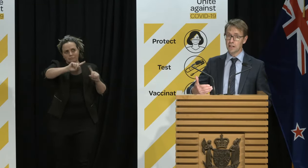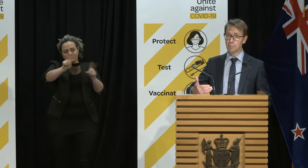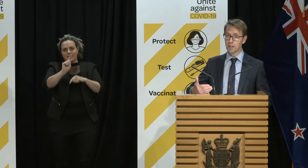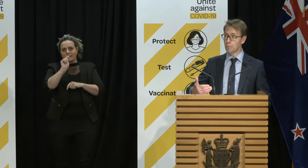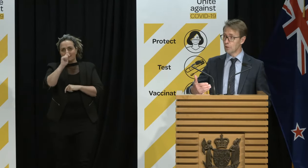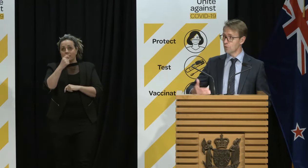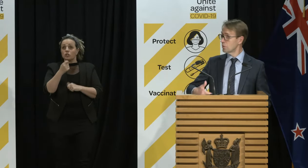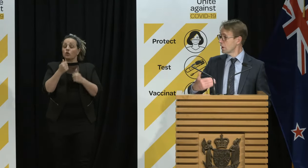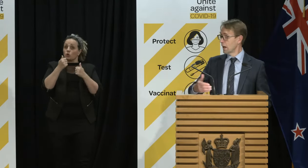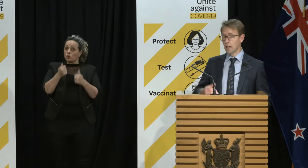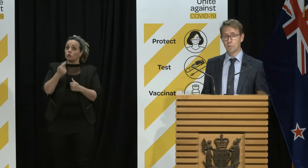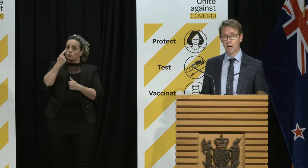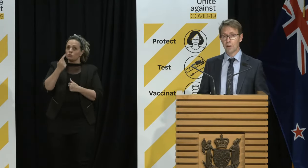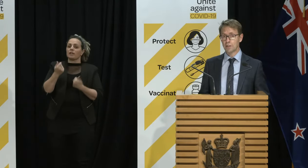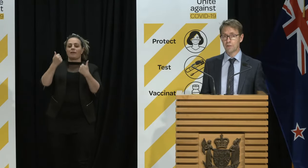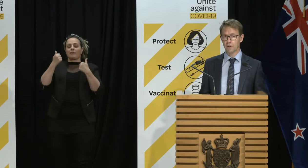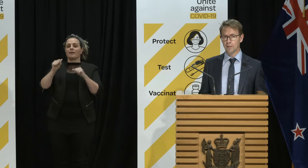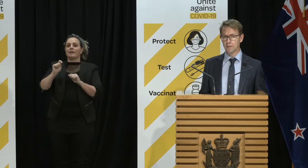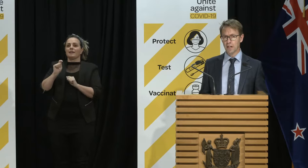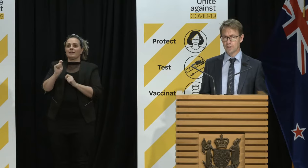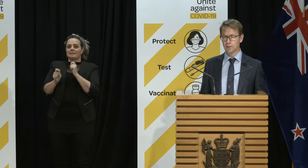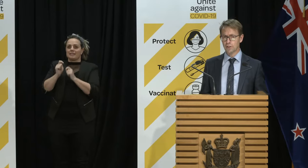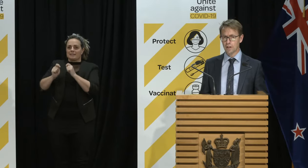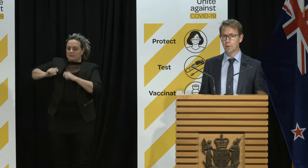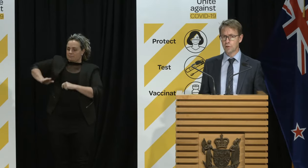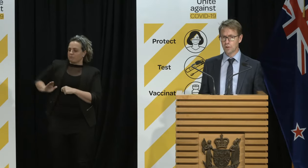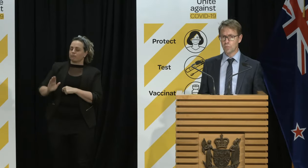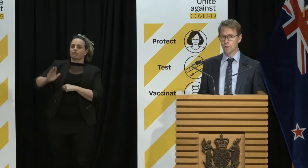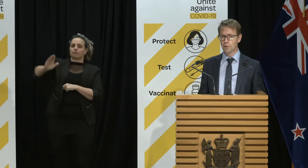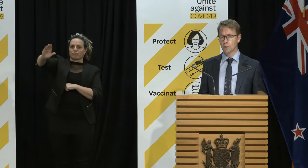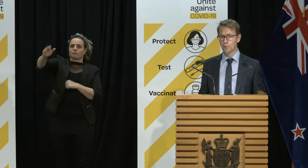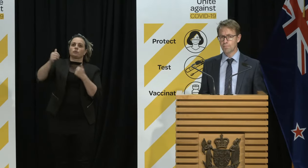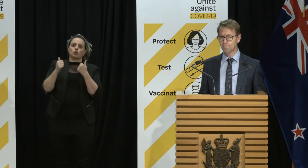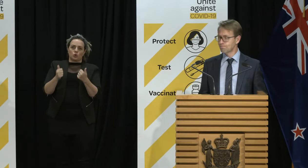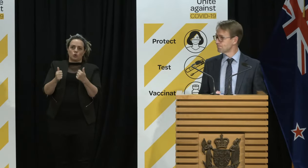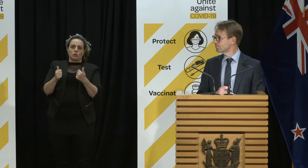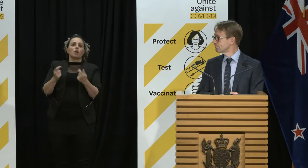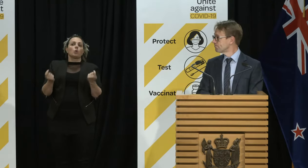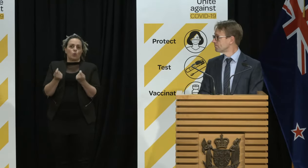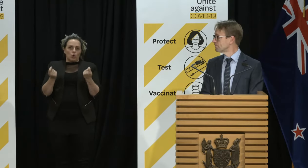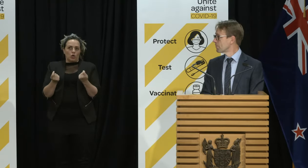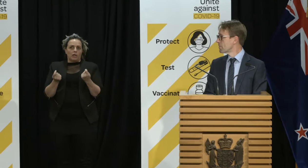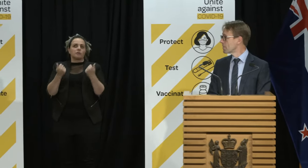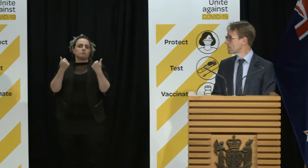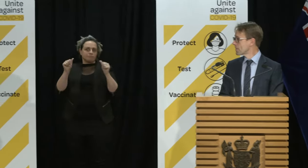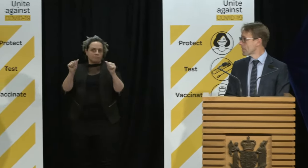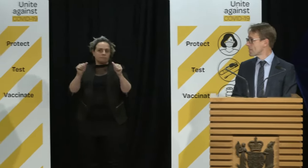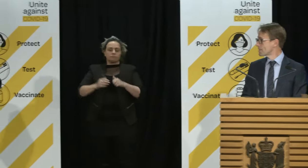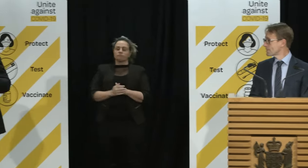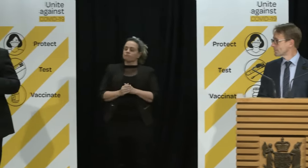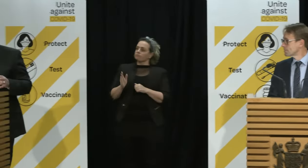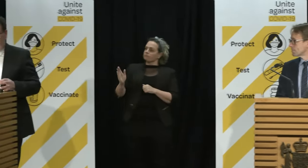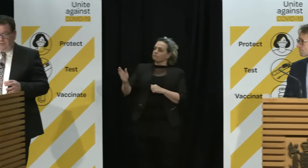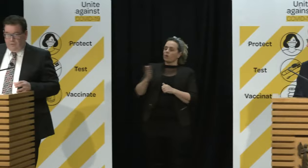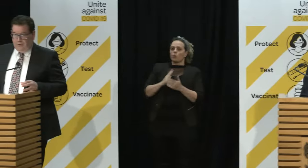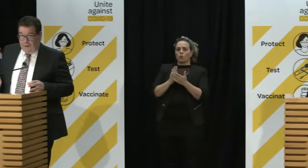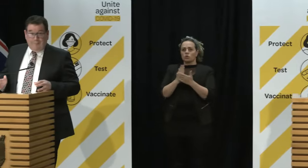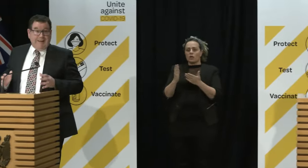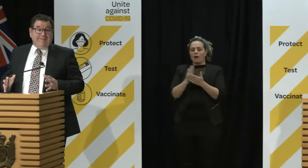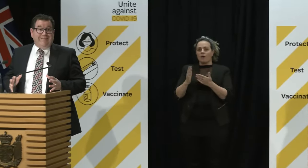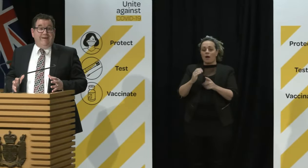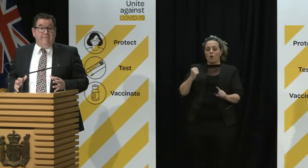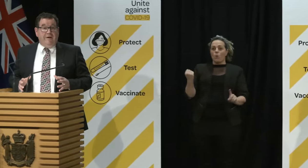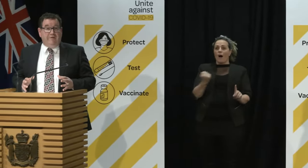see the testing numbers coming through and we are identifying these cases. So that approach is working well. I'll just be clear that, you know, with the Waikato